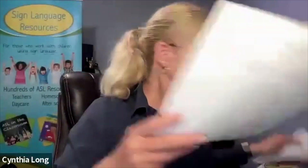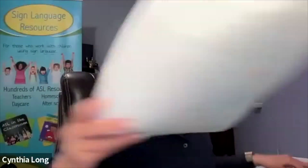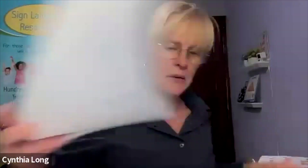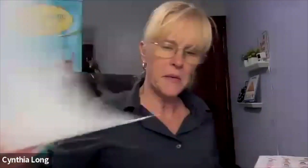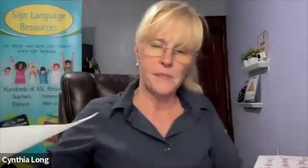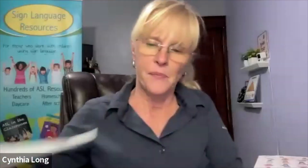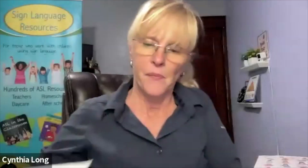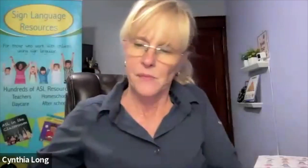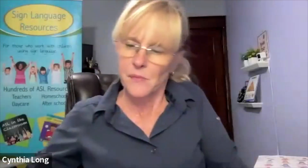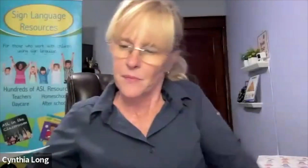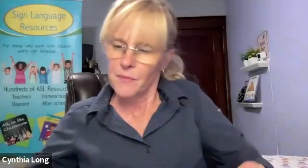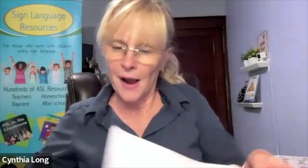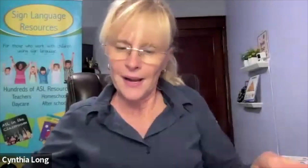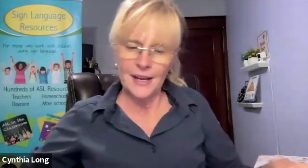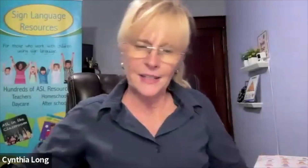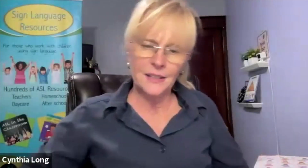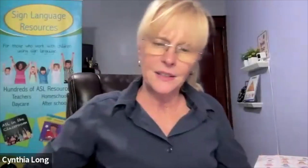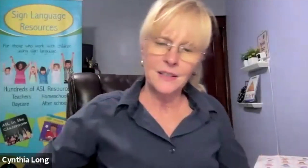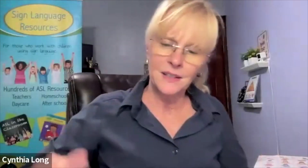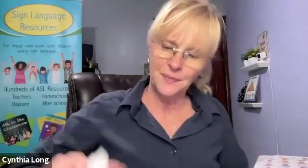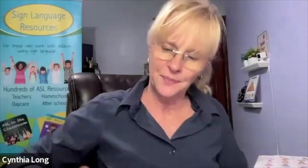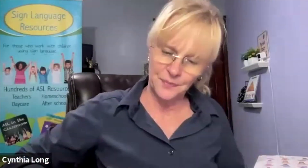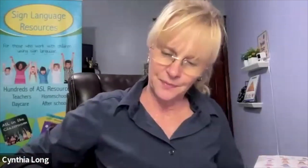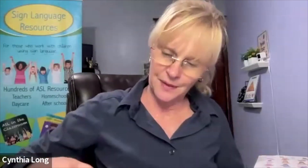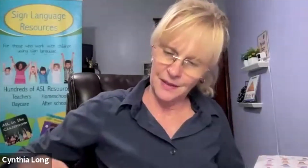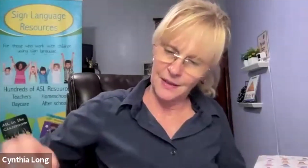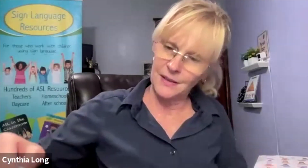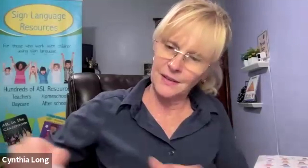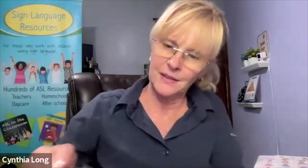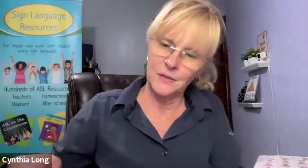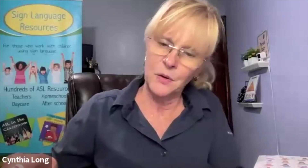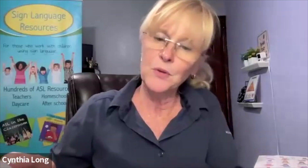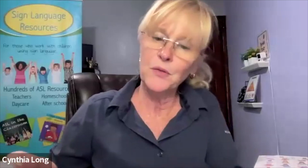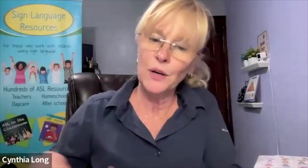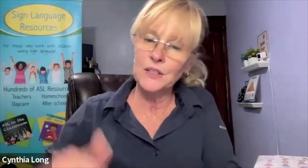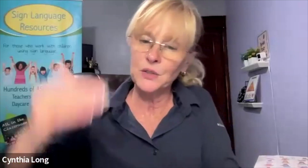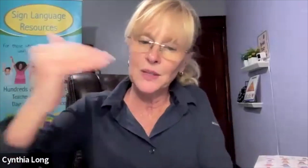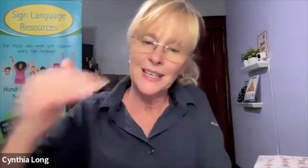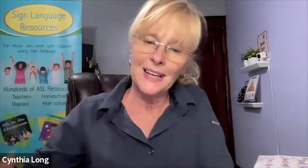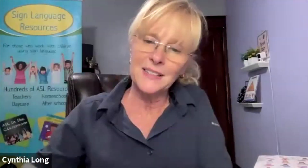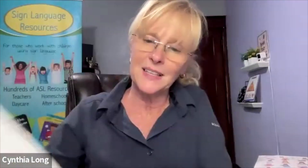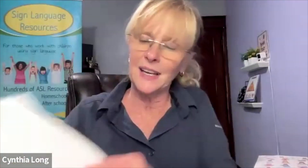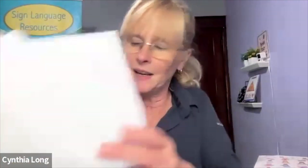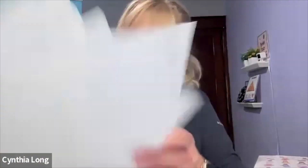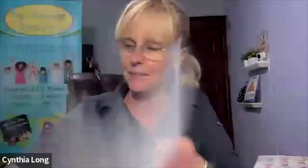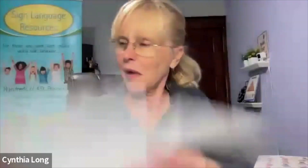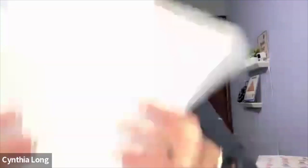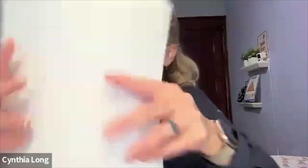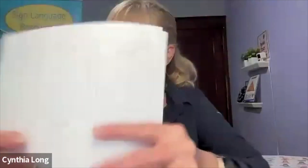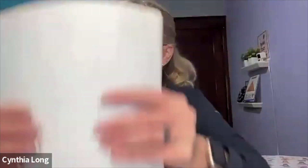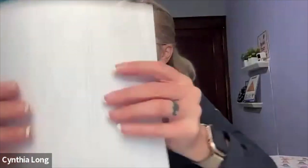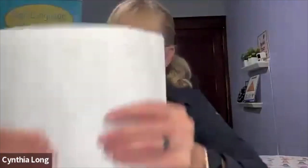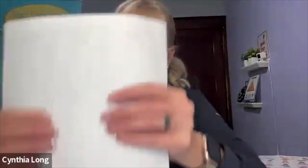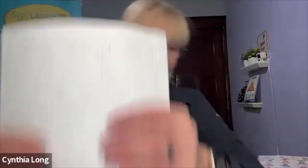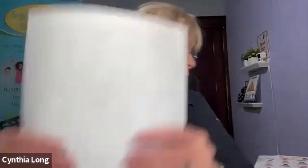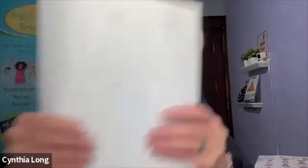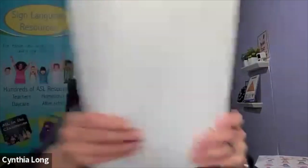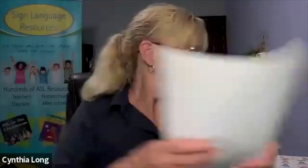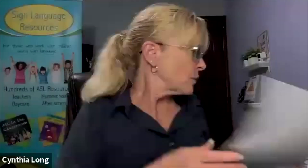here. And we'll move on to the next thing. Here we go. So one